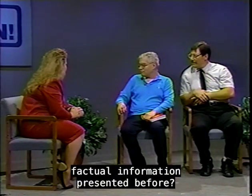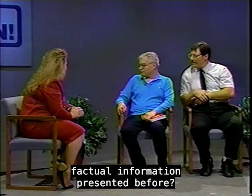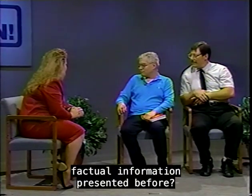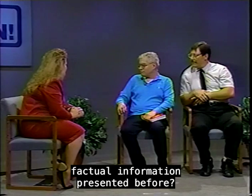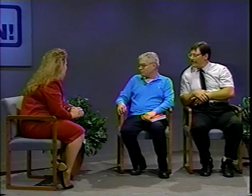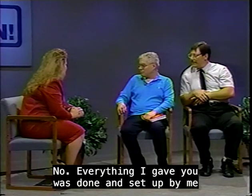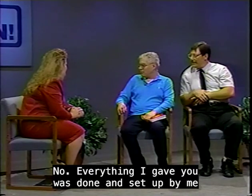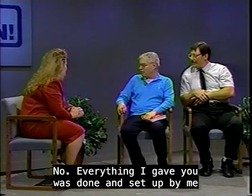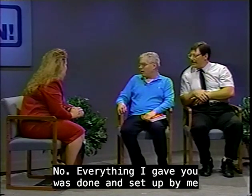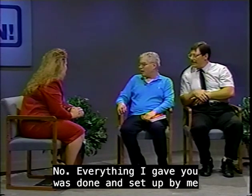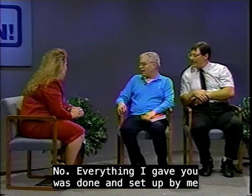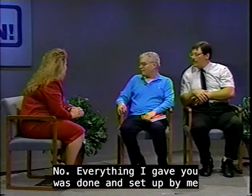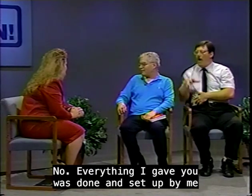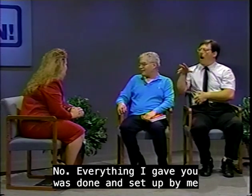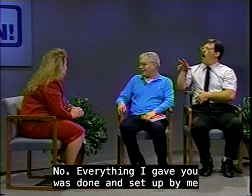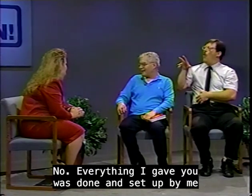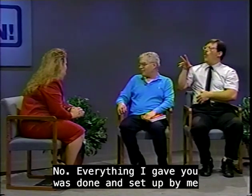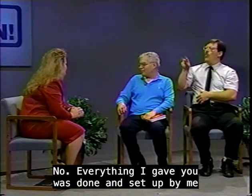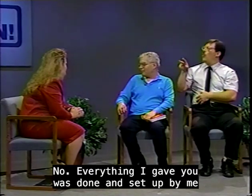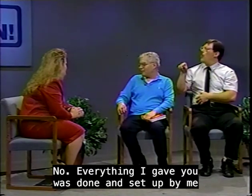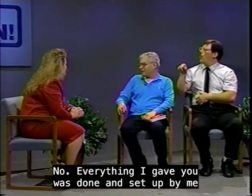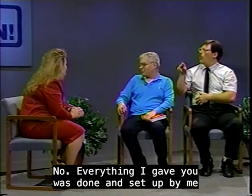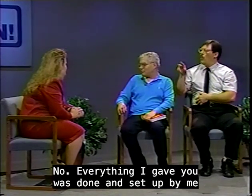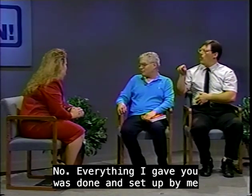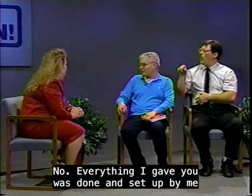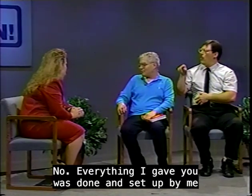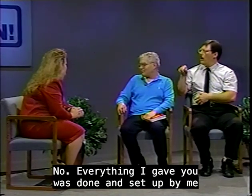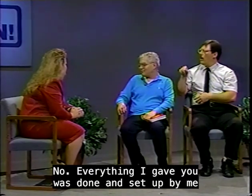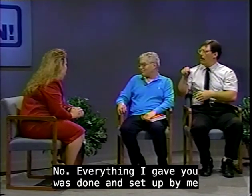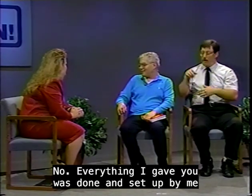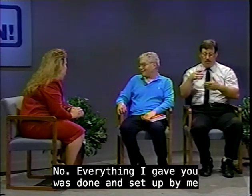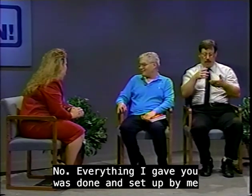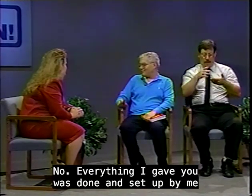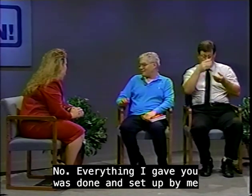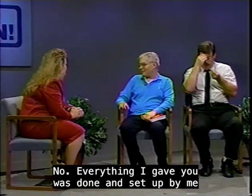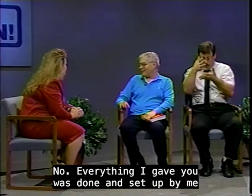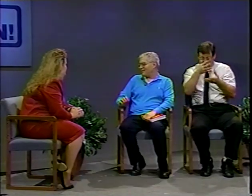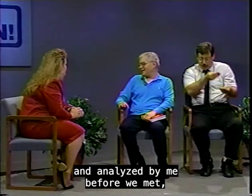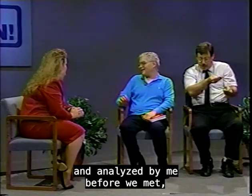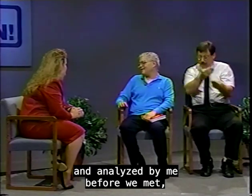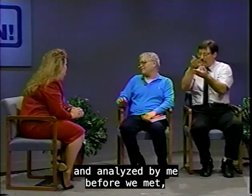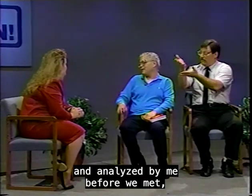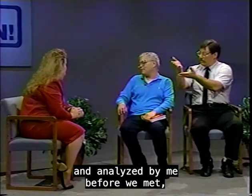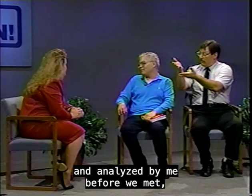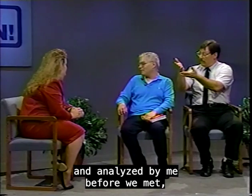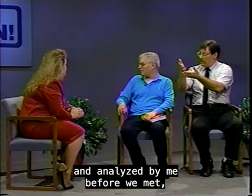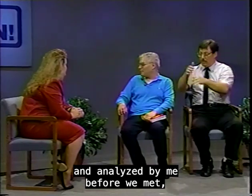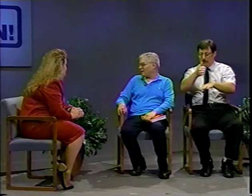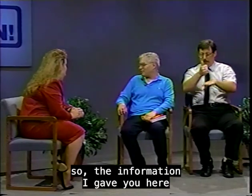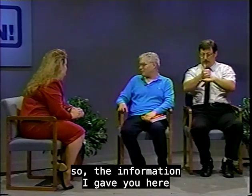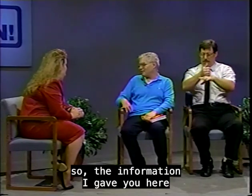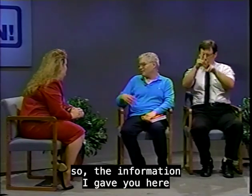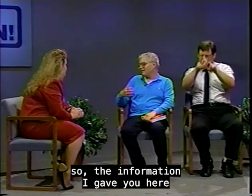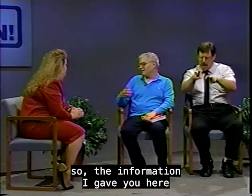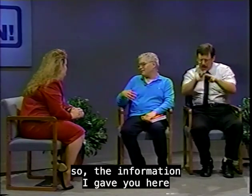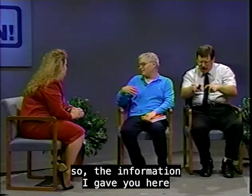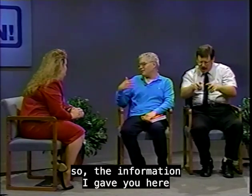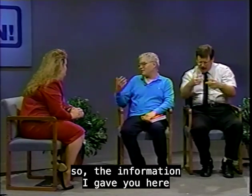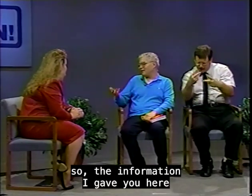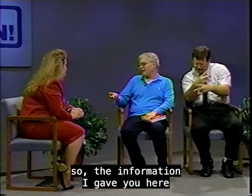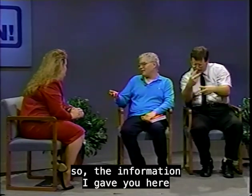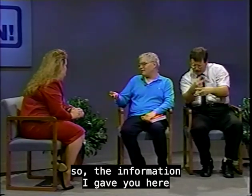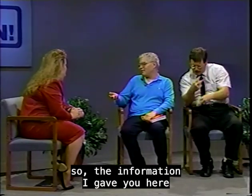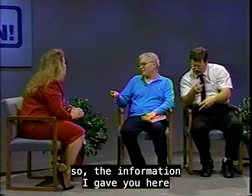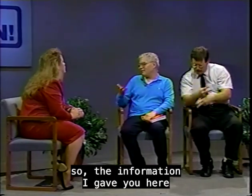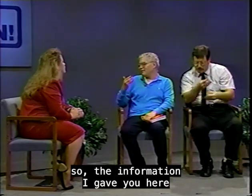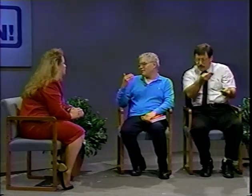presented before? No, everything I gave you was done and set up by me and analyzed by me before we met. So the